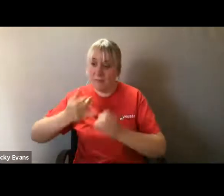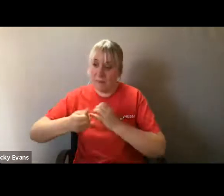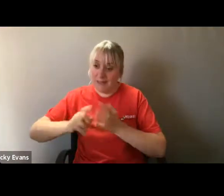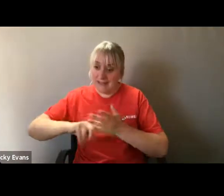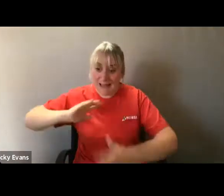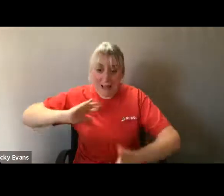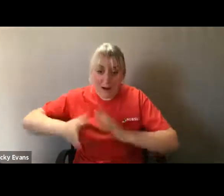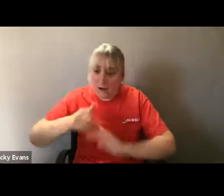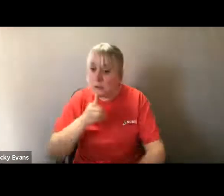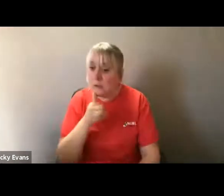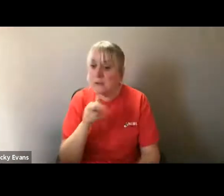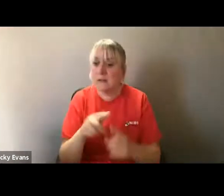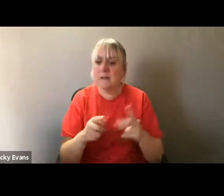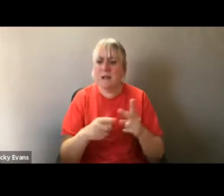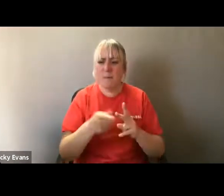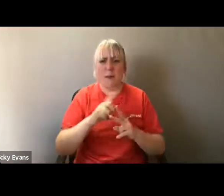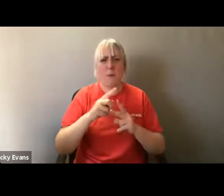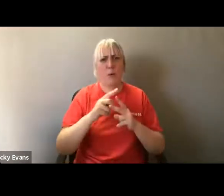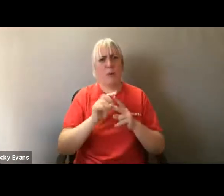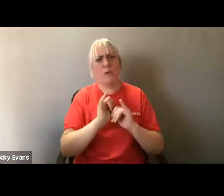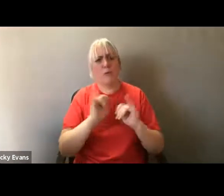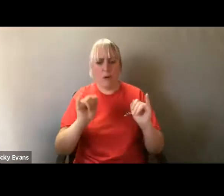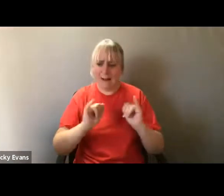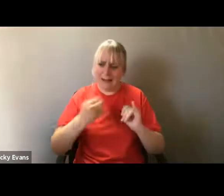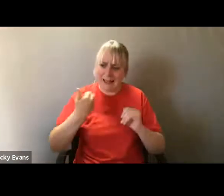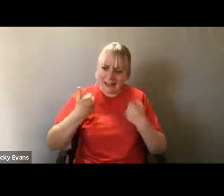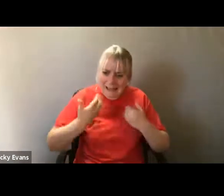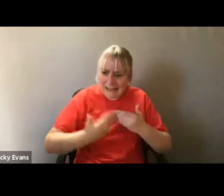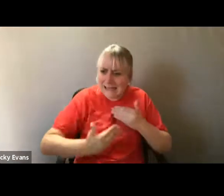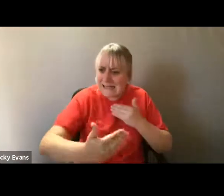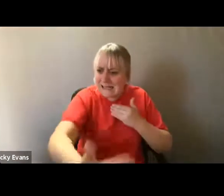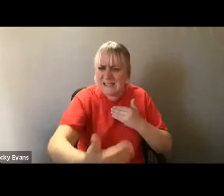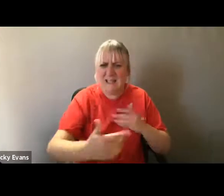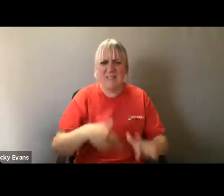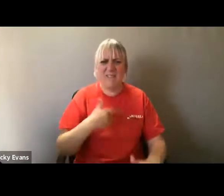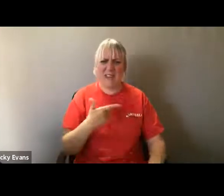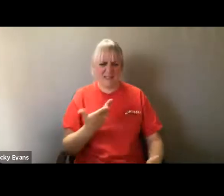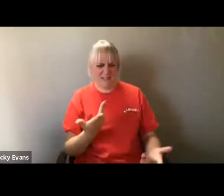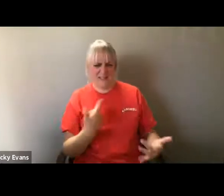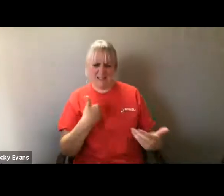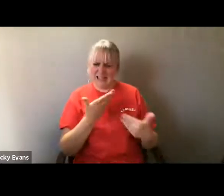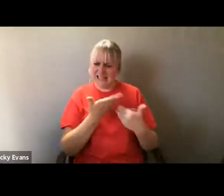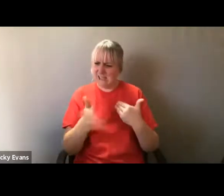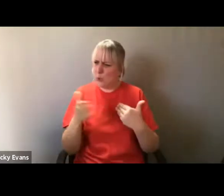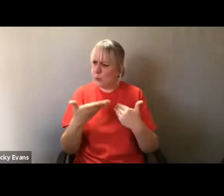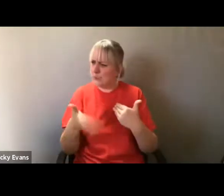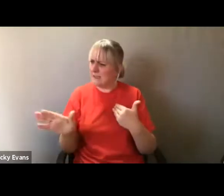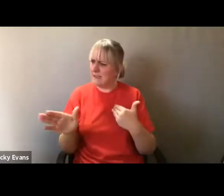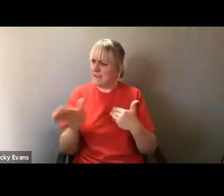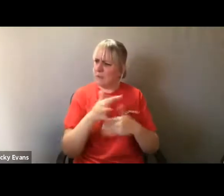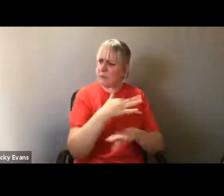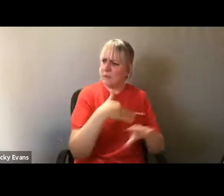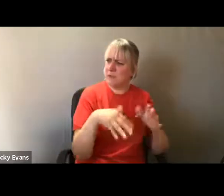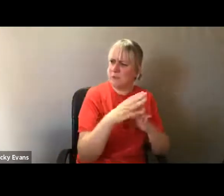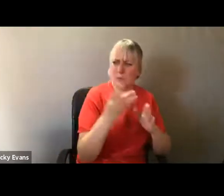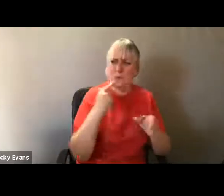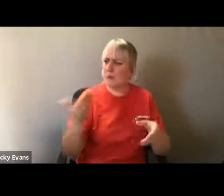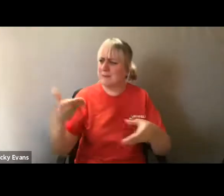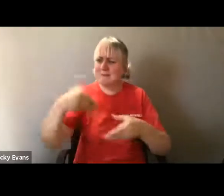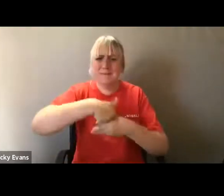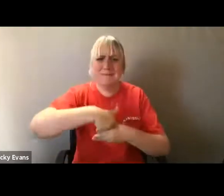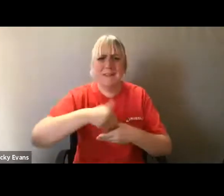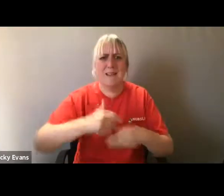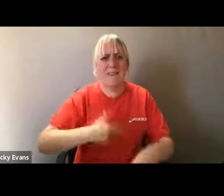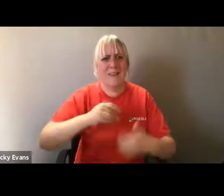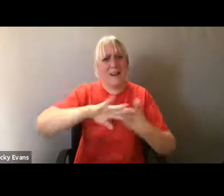chronic illness, and people living with mental distress were feeling excluded by the social model of disability. I was